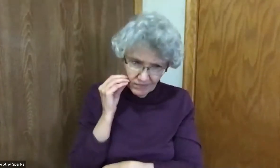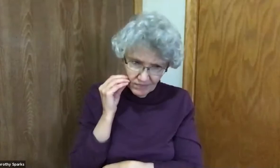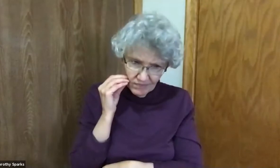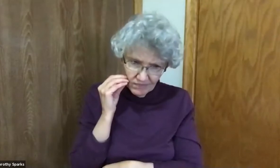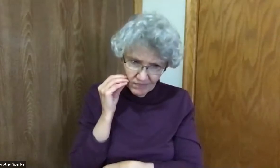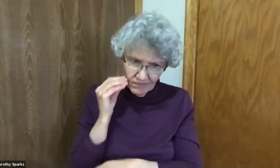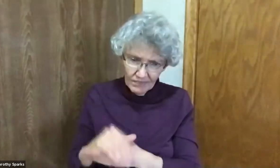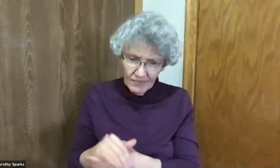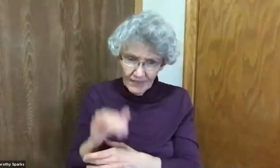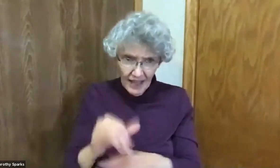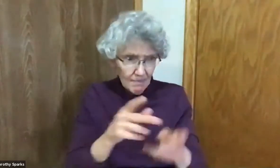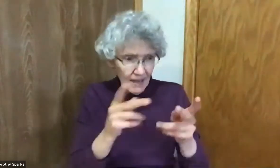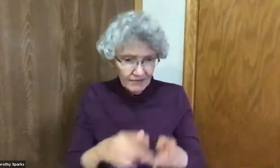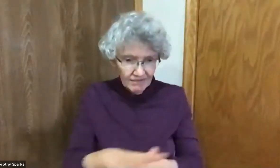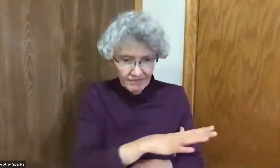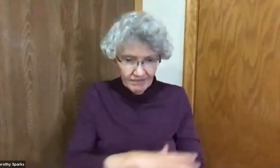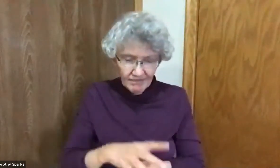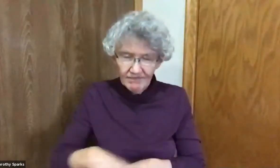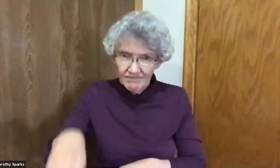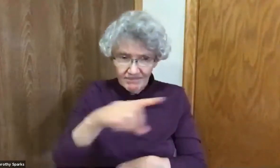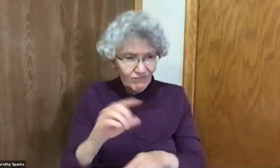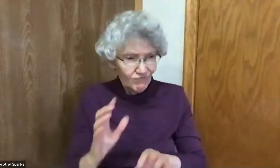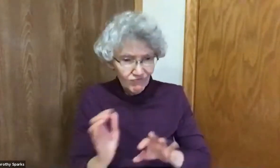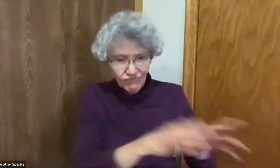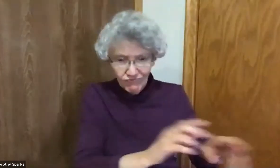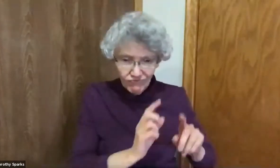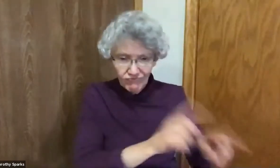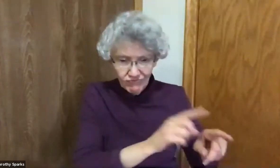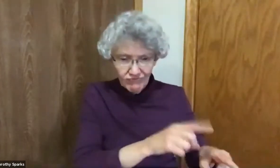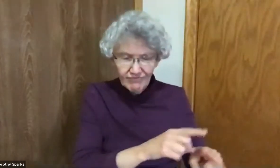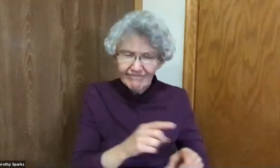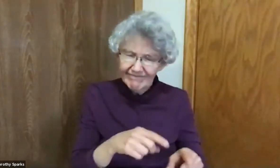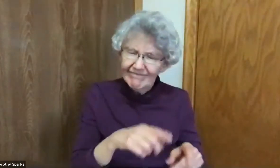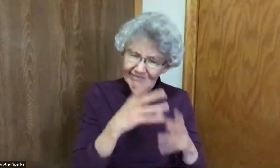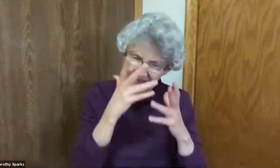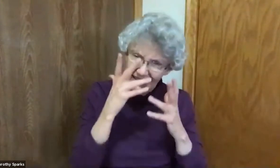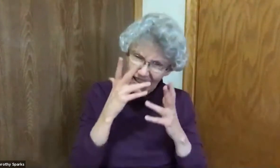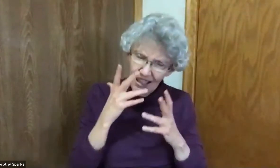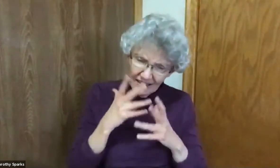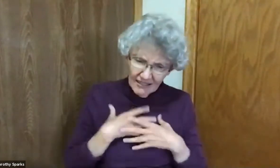He sent me to give them flowers in place of their sorrow.